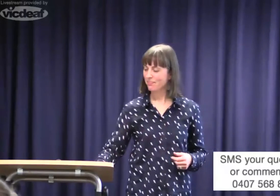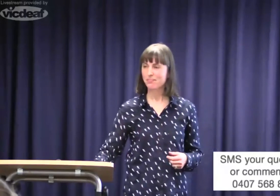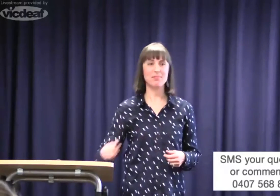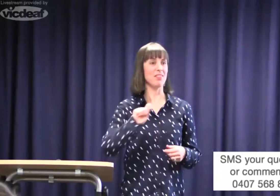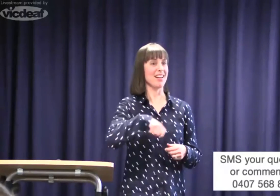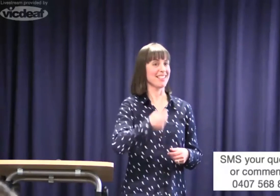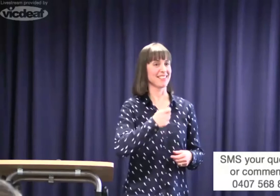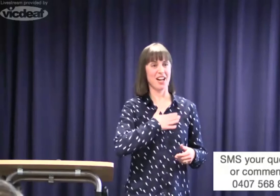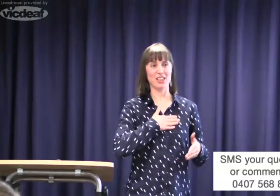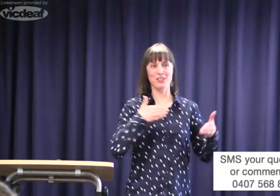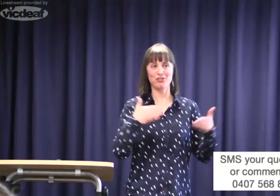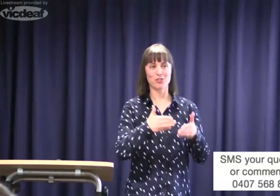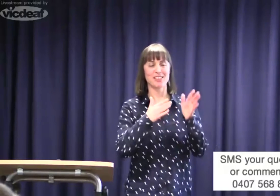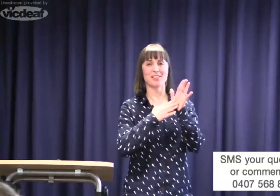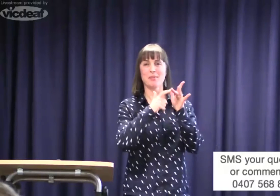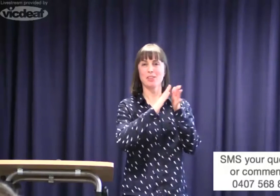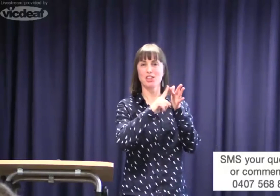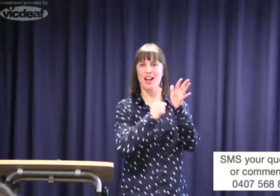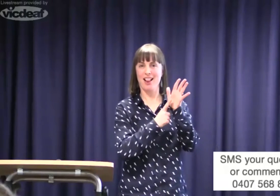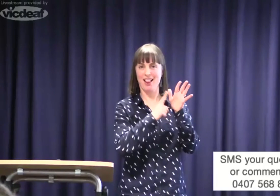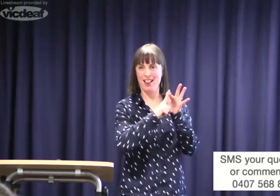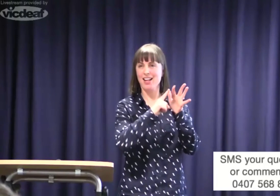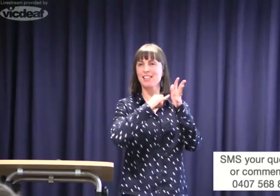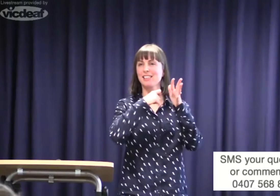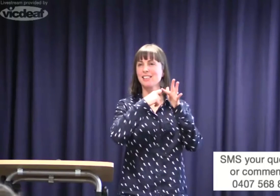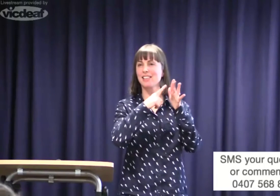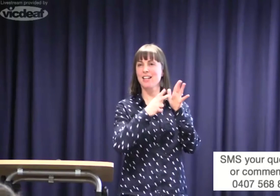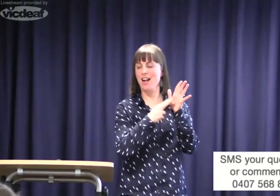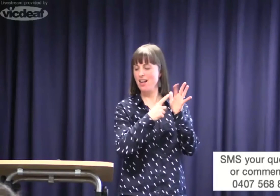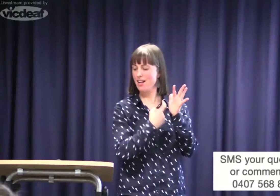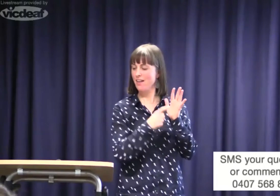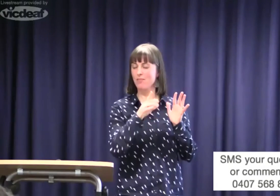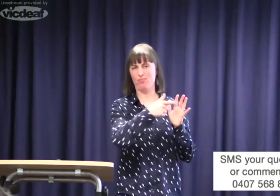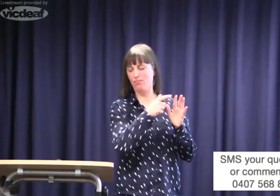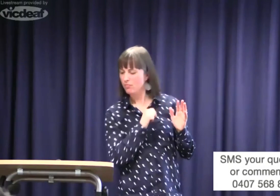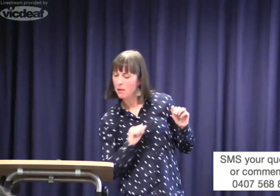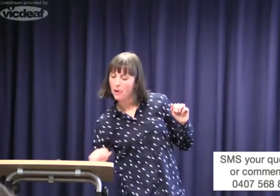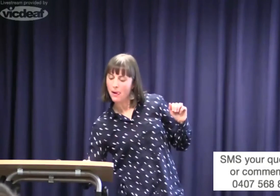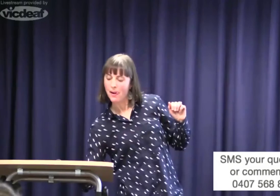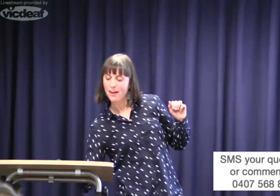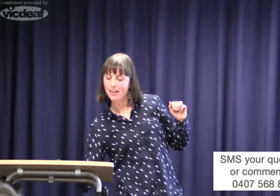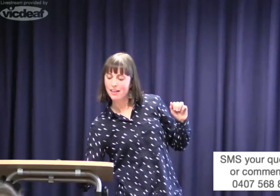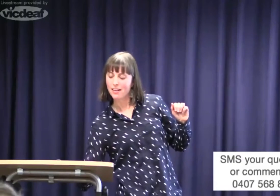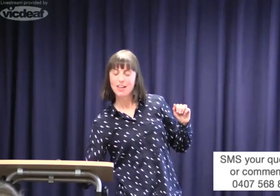Thanks very much, Jen. Moving on, I'd like to introduce Michelle Skinner.